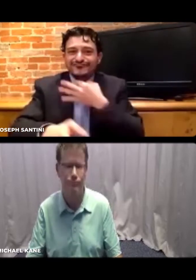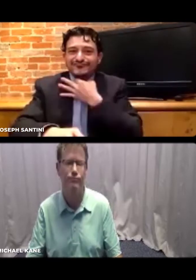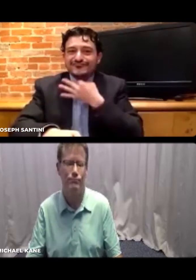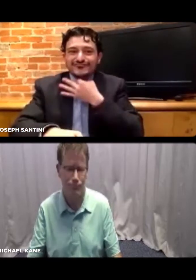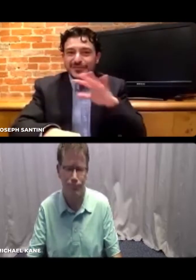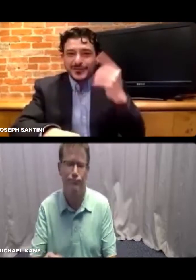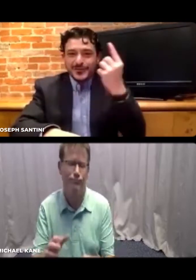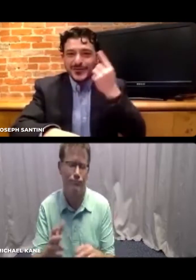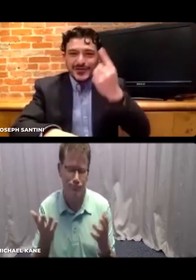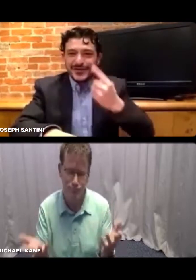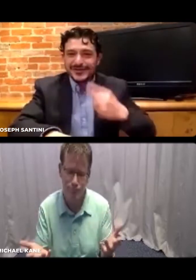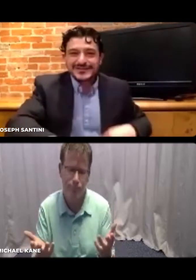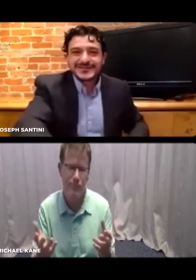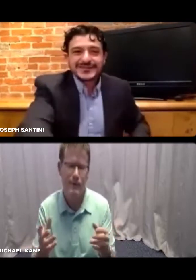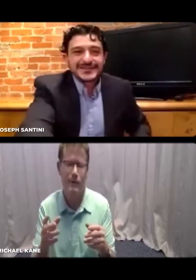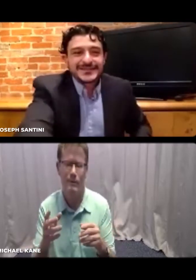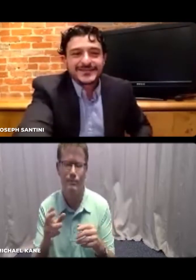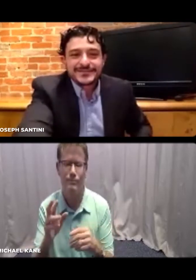on that?